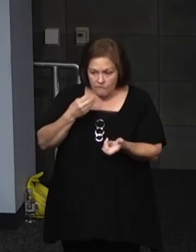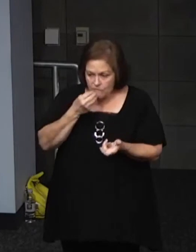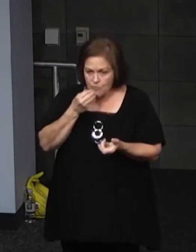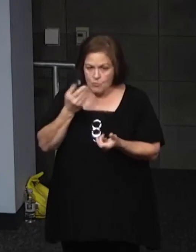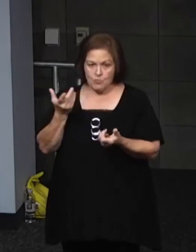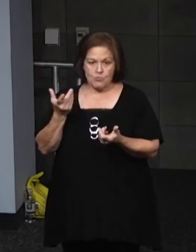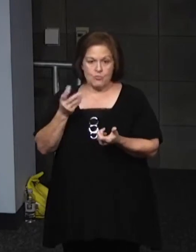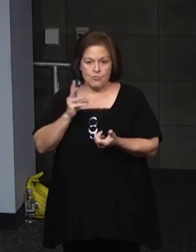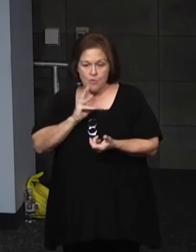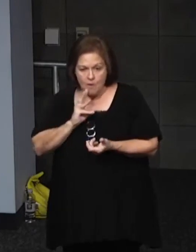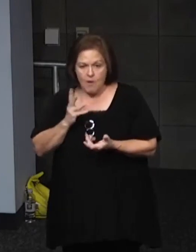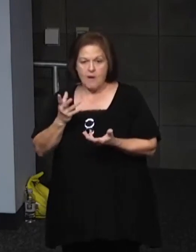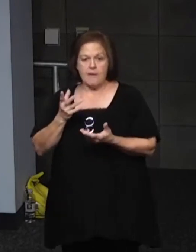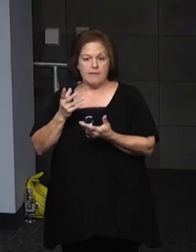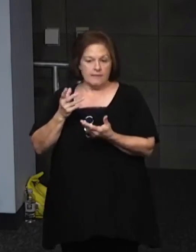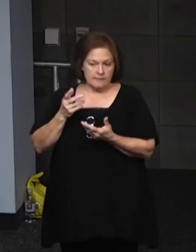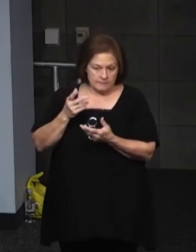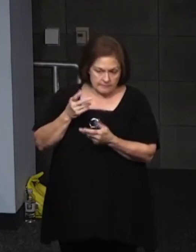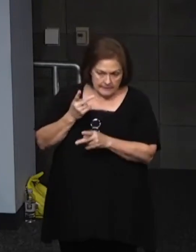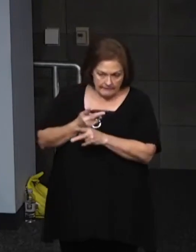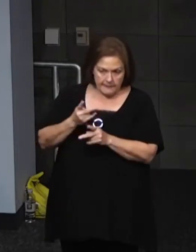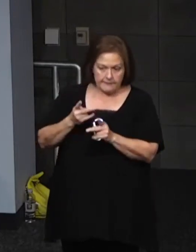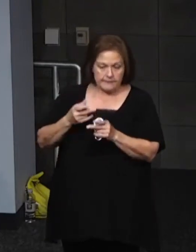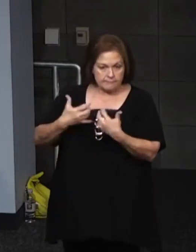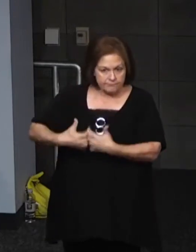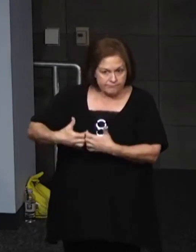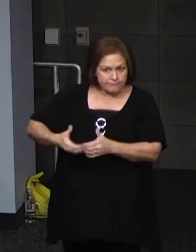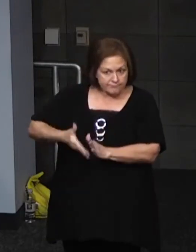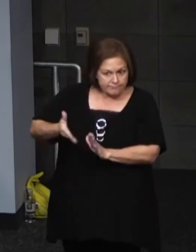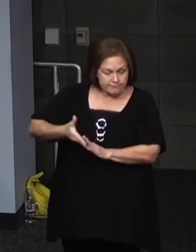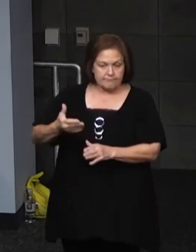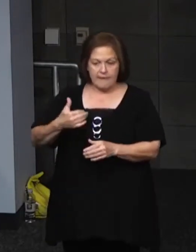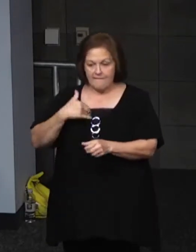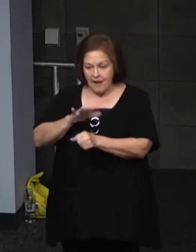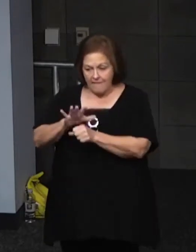water, and continue to have generator power with enough fuel.